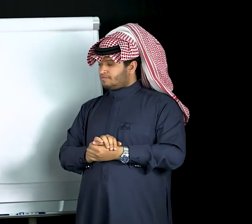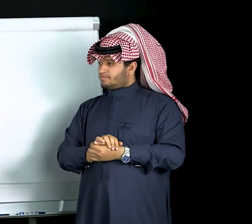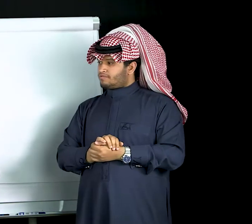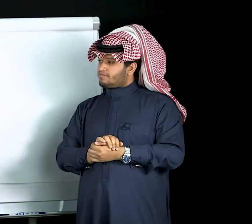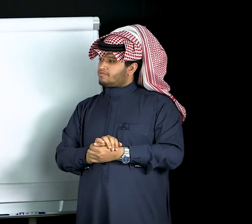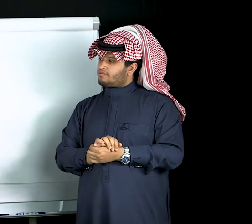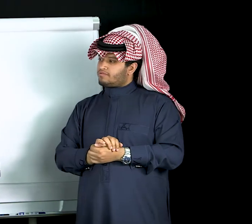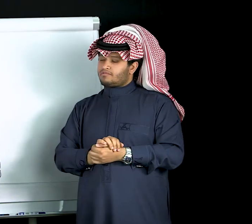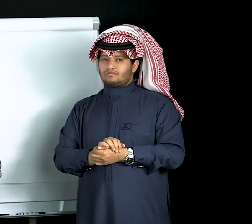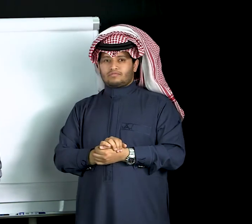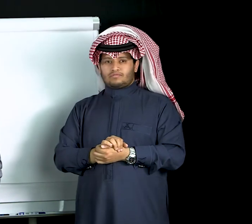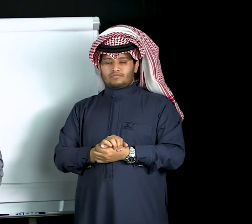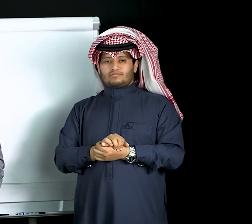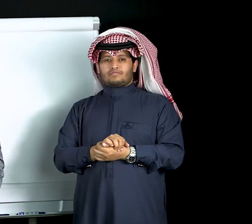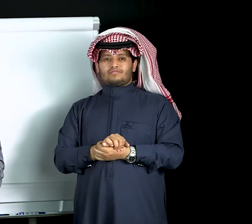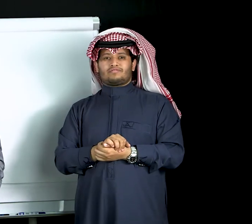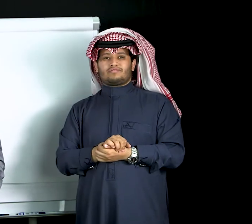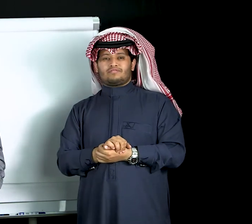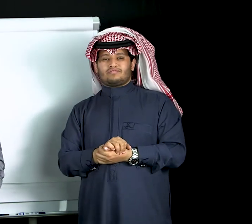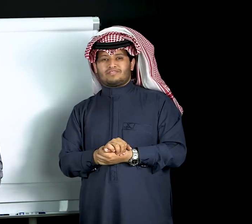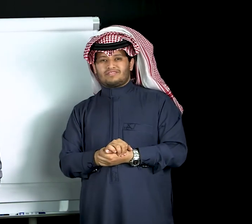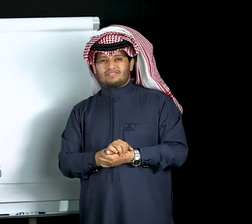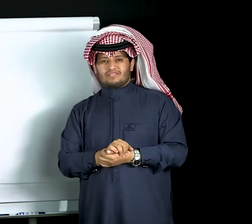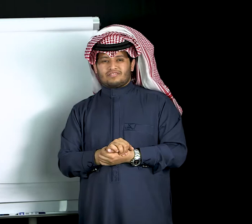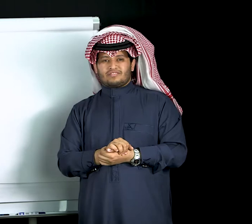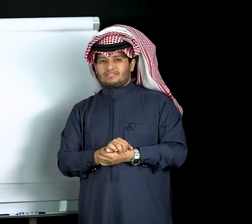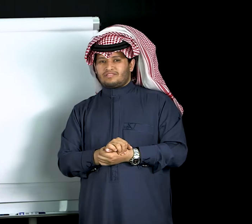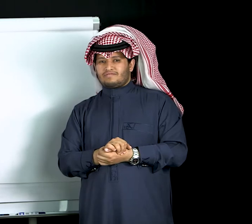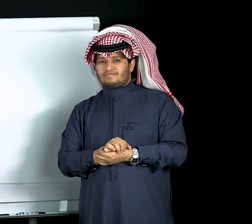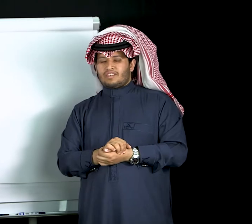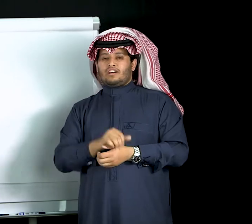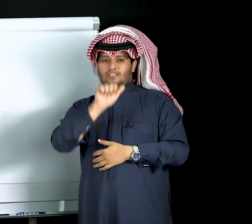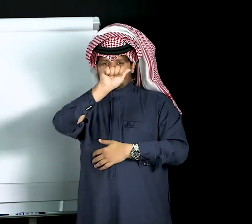I taught you there are 26 capital letters in English.